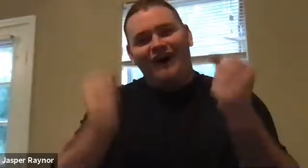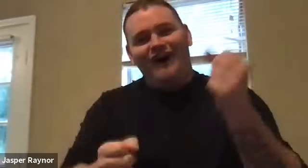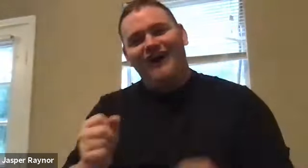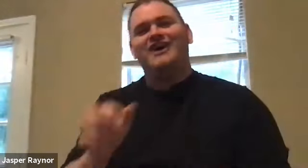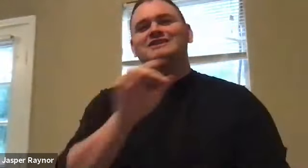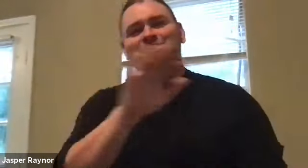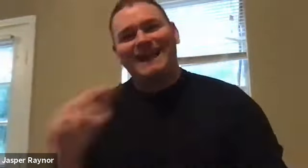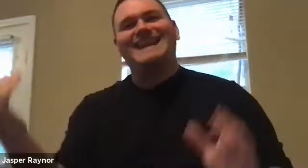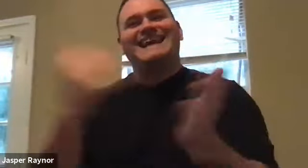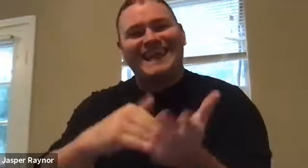Car, spell it